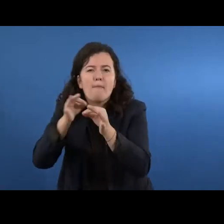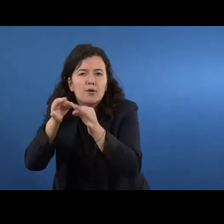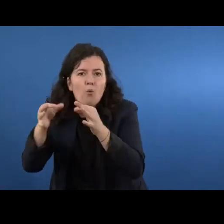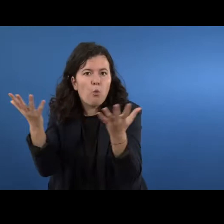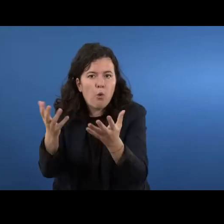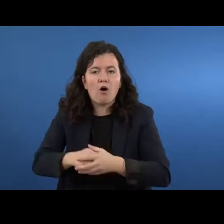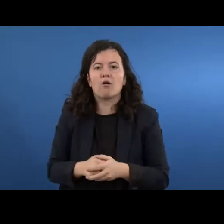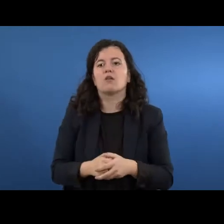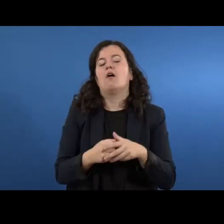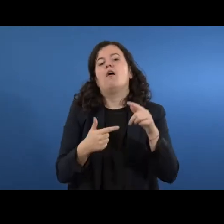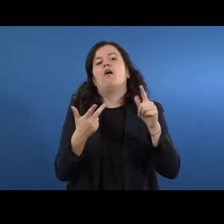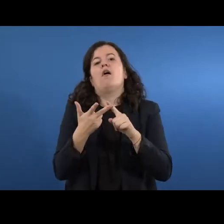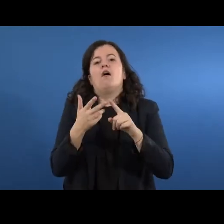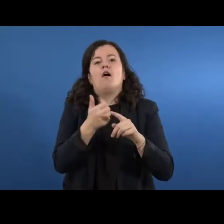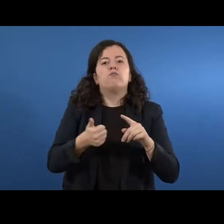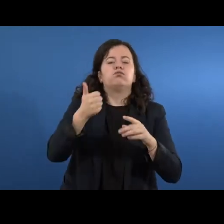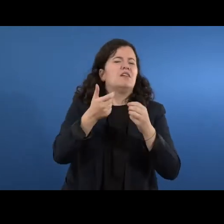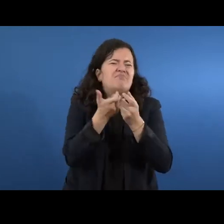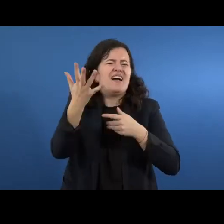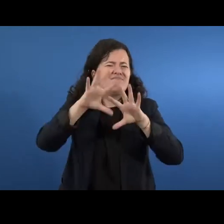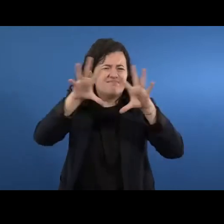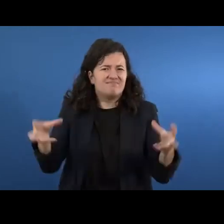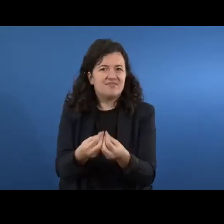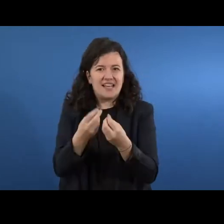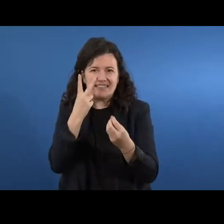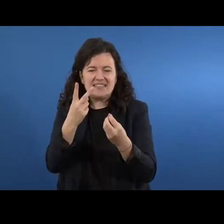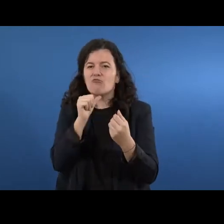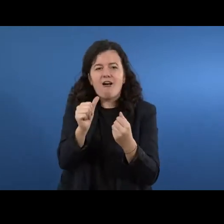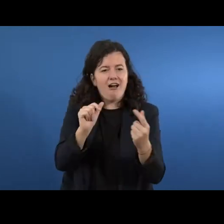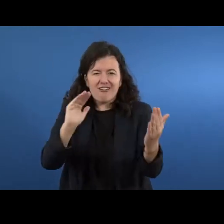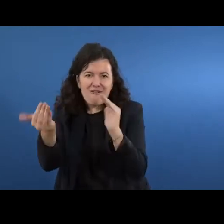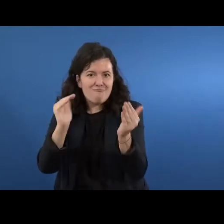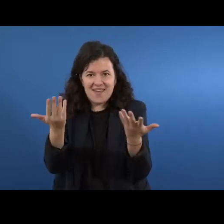or resumes, for example. Now,